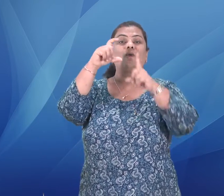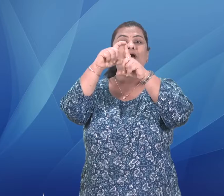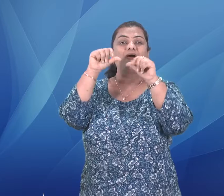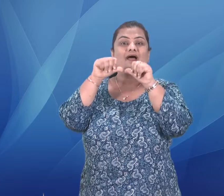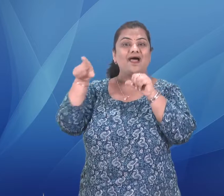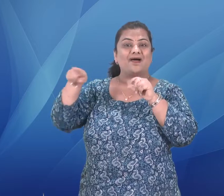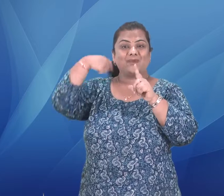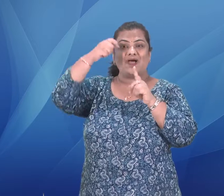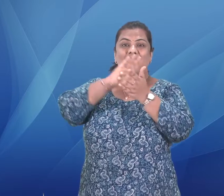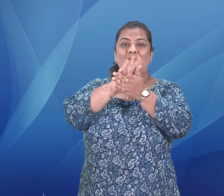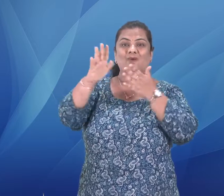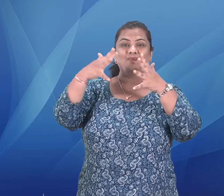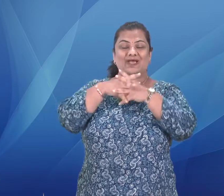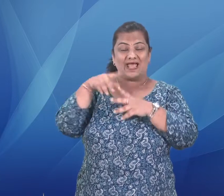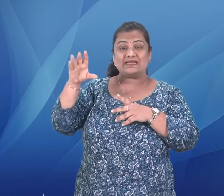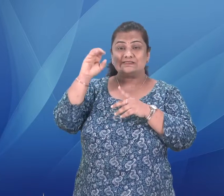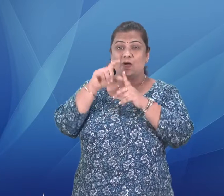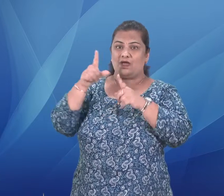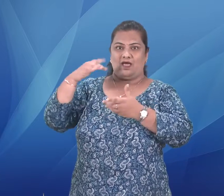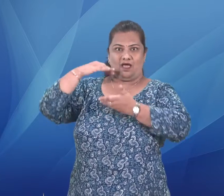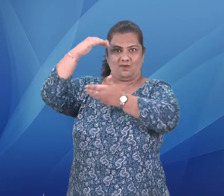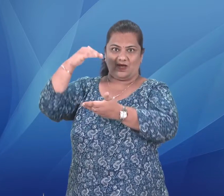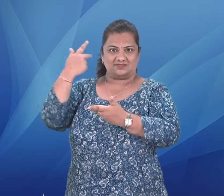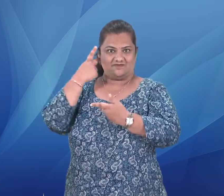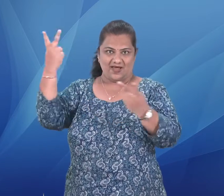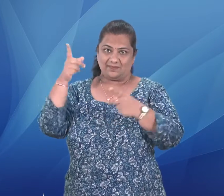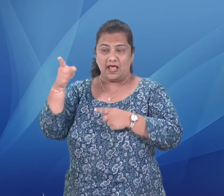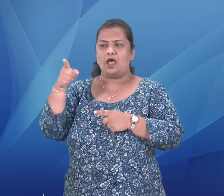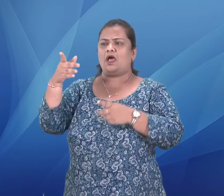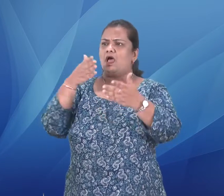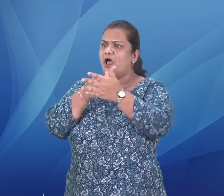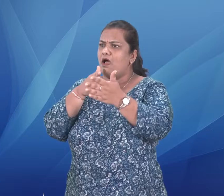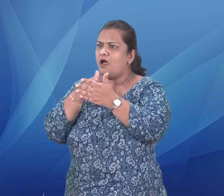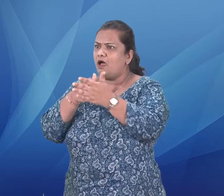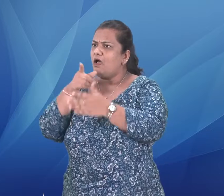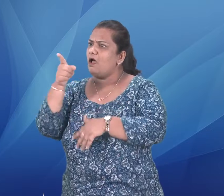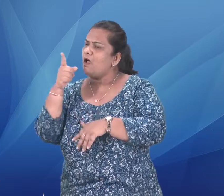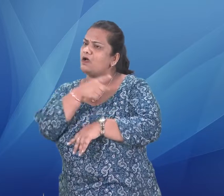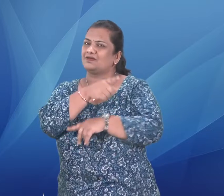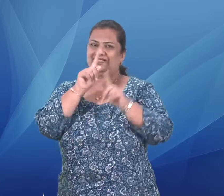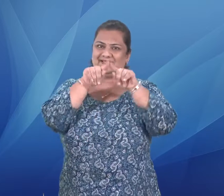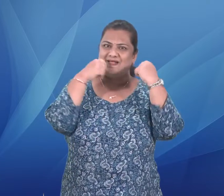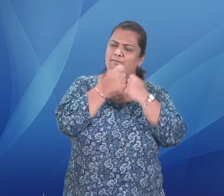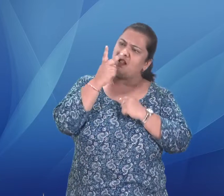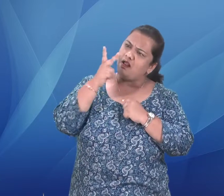names and practice the ASL alphabet. It also has a game to track their progress and tell them what they are getting right and